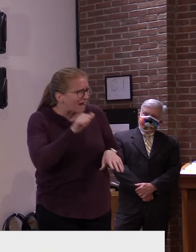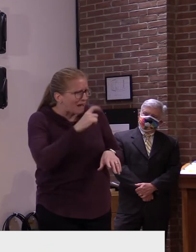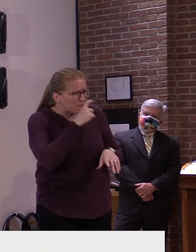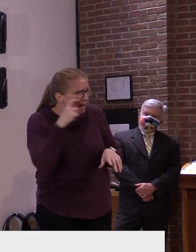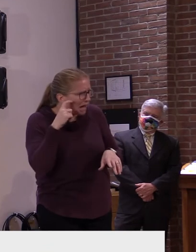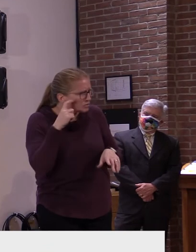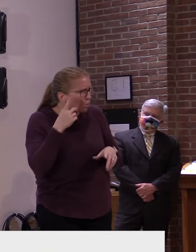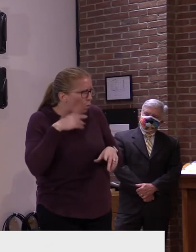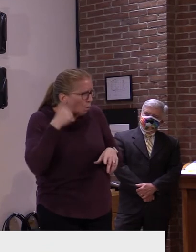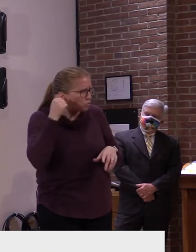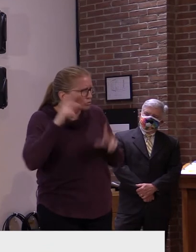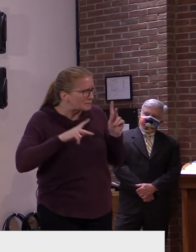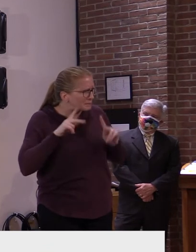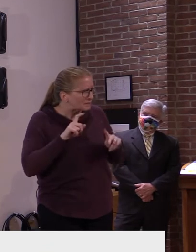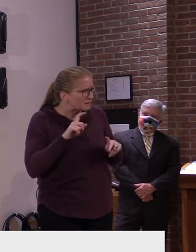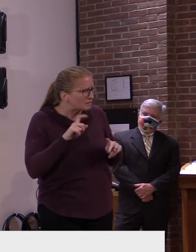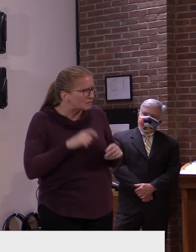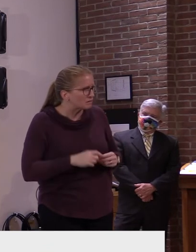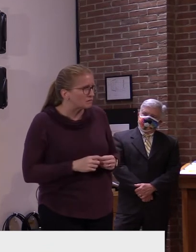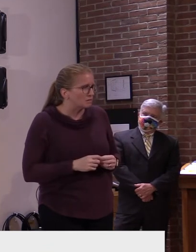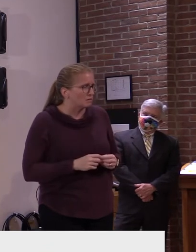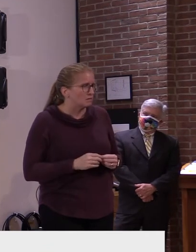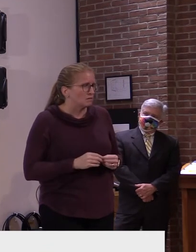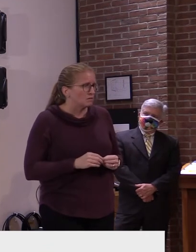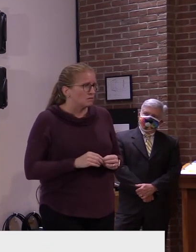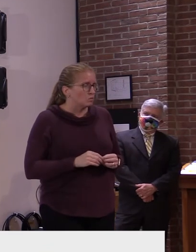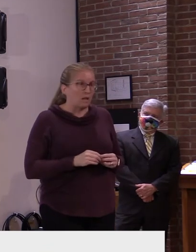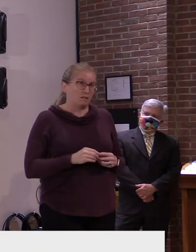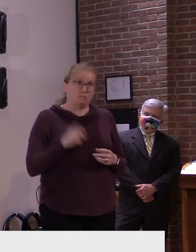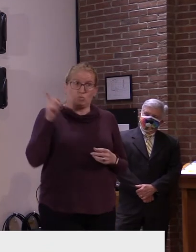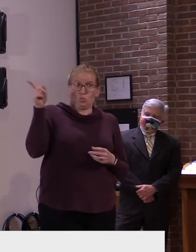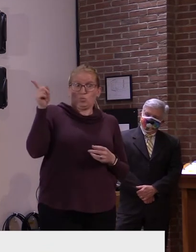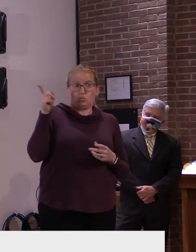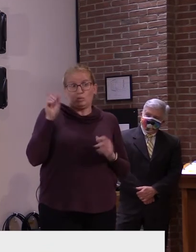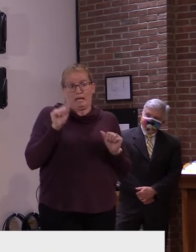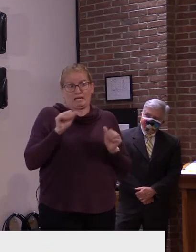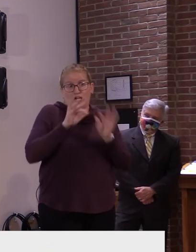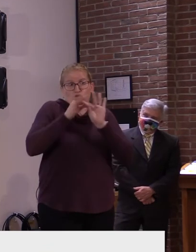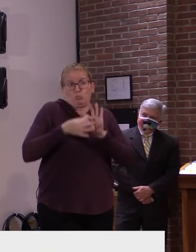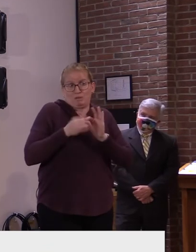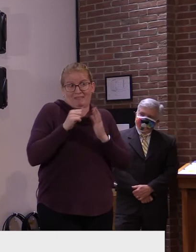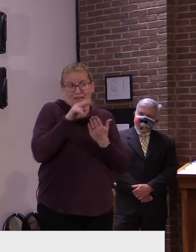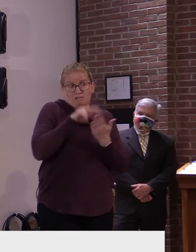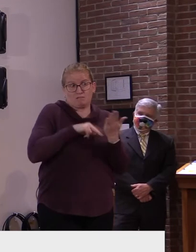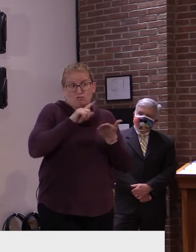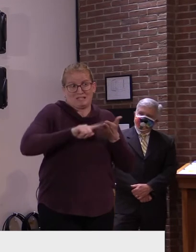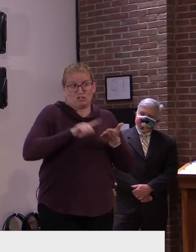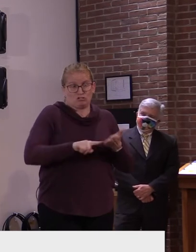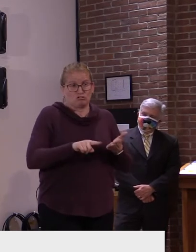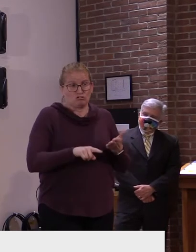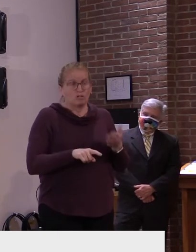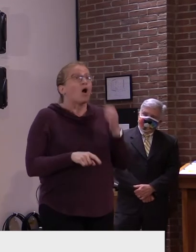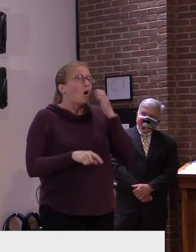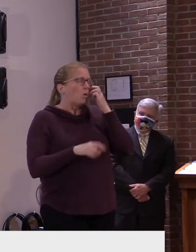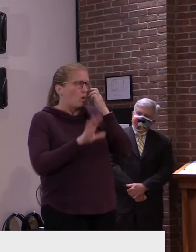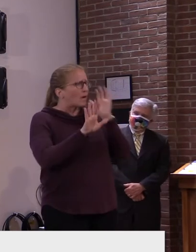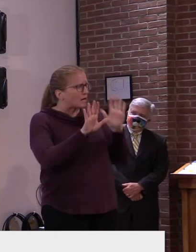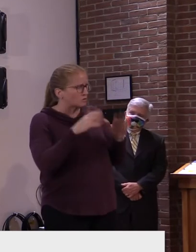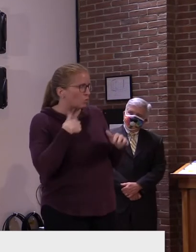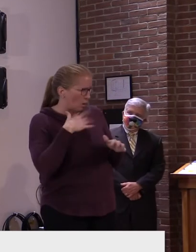well i mean you're the one who probably would be better able to interpret the research no good because because my my